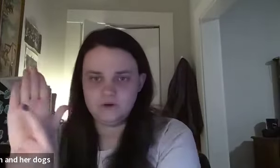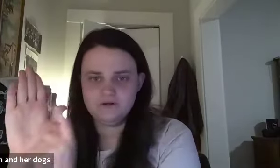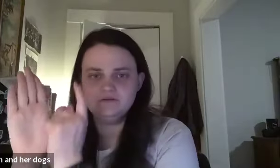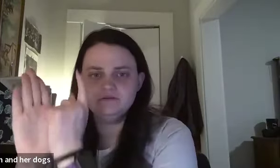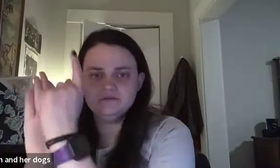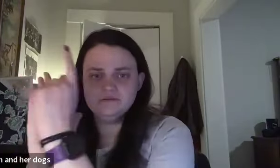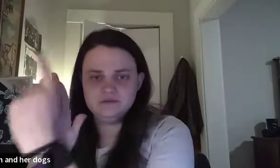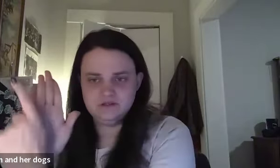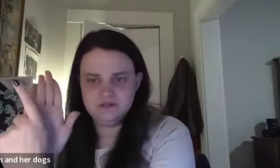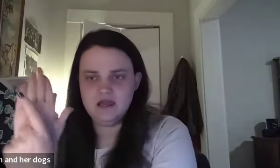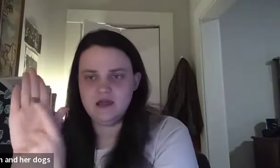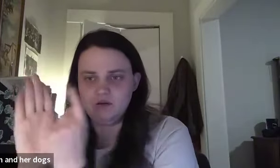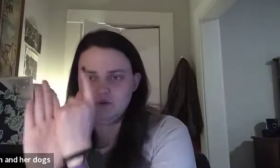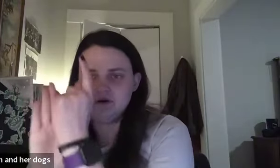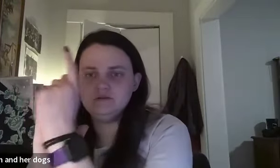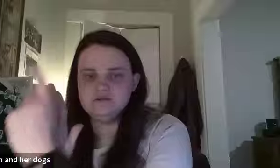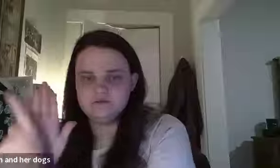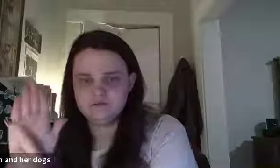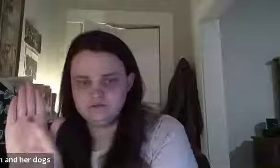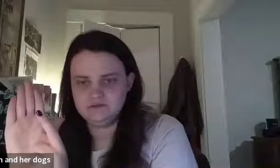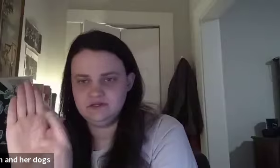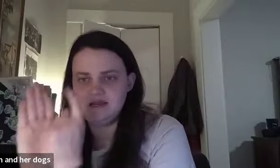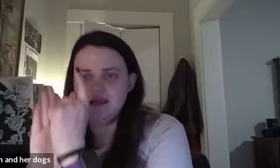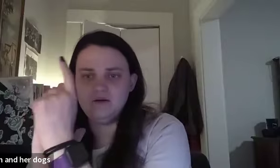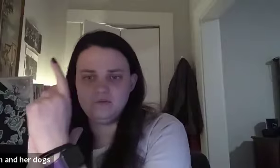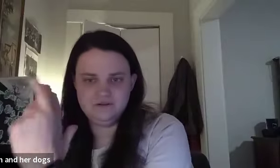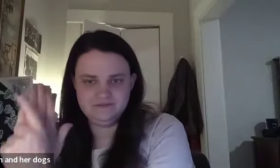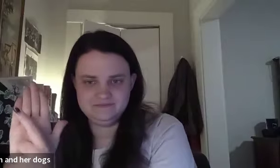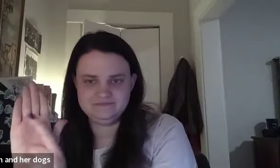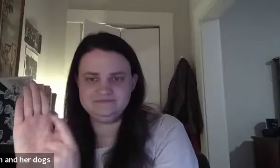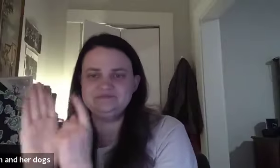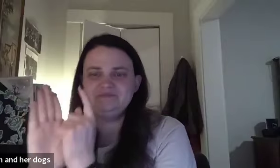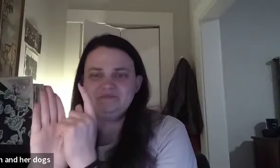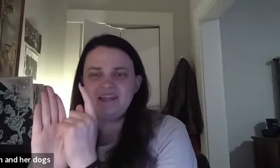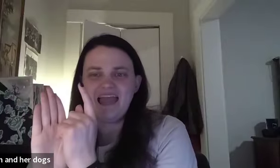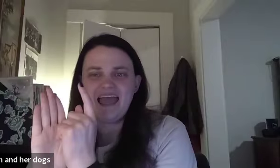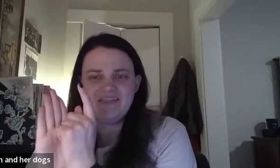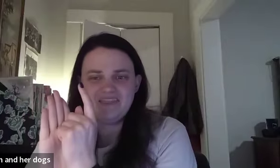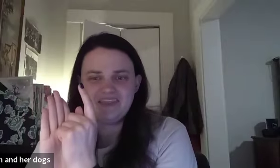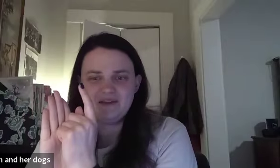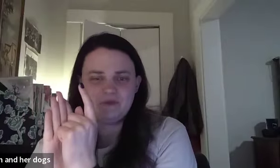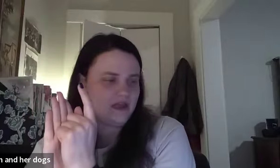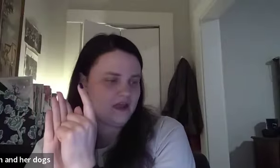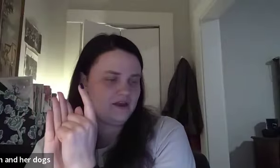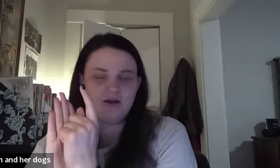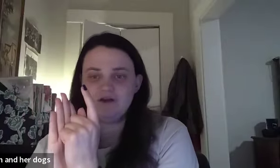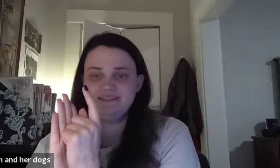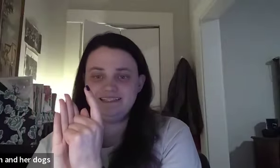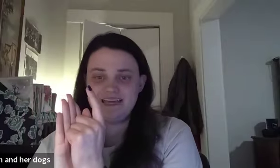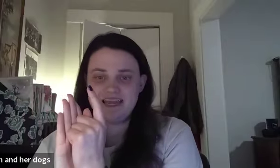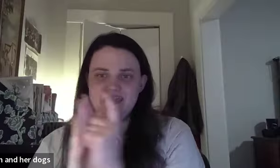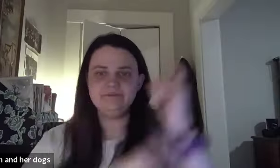hour, hour, hour. And then we had our day,